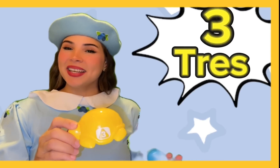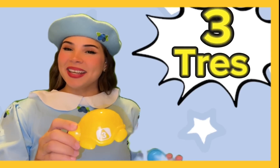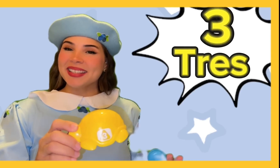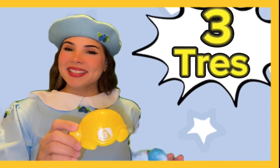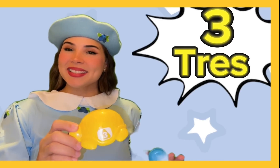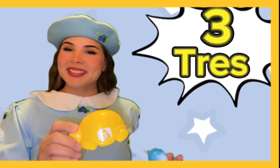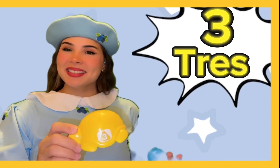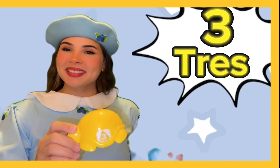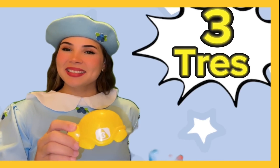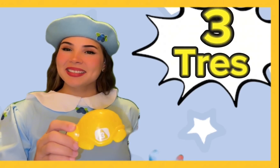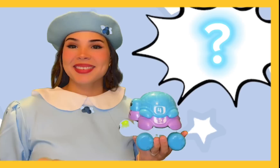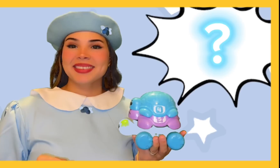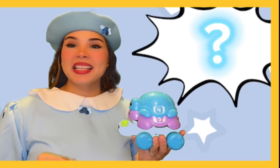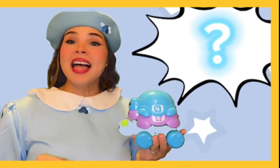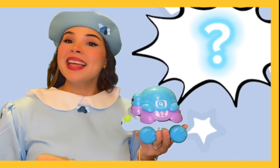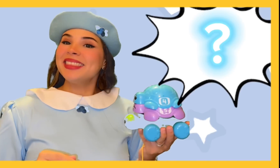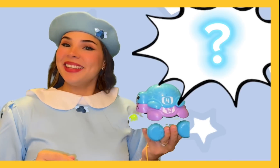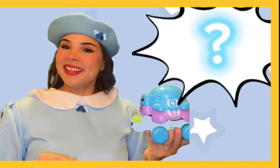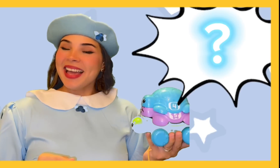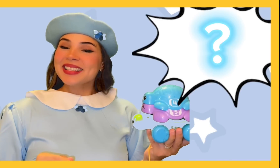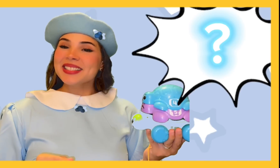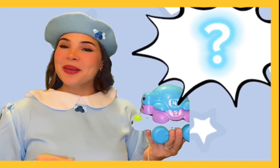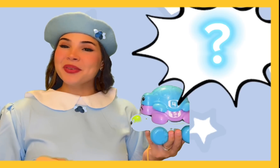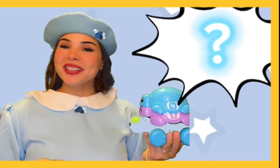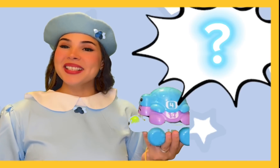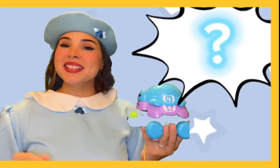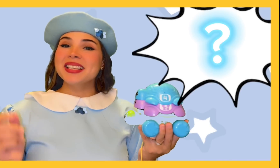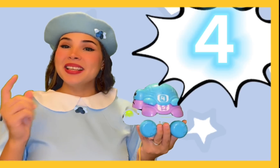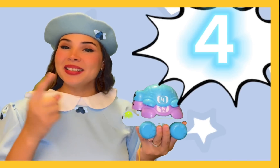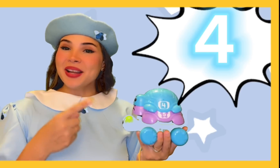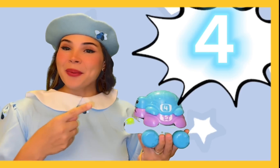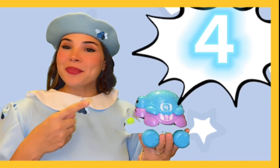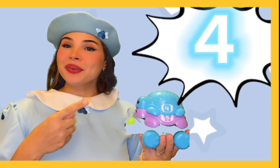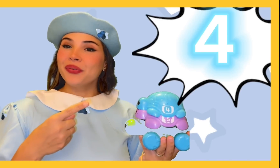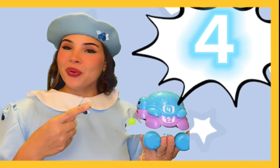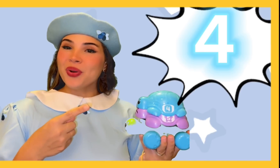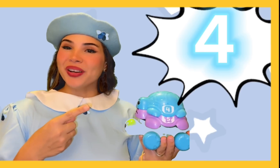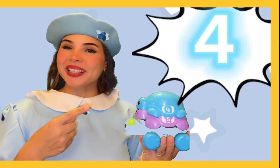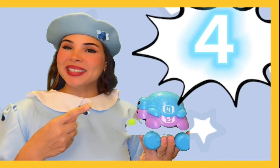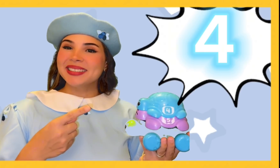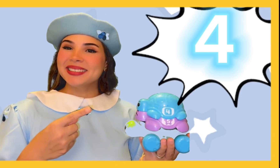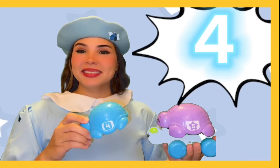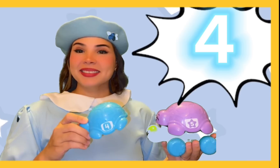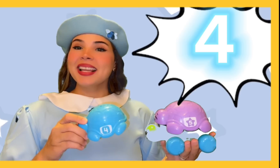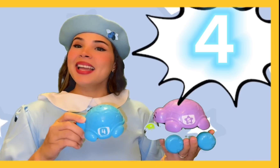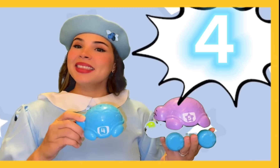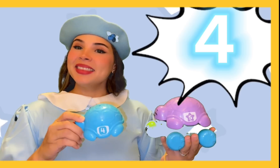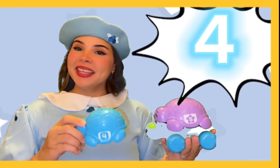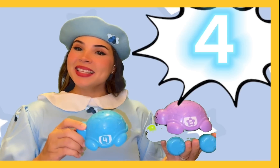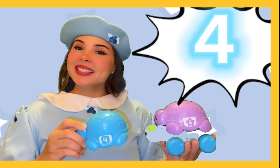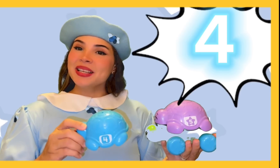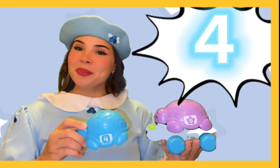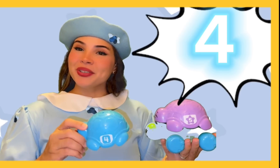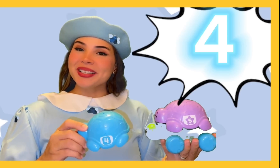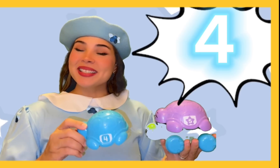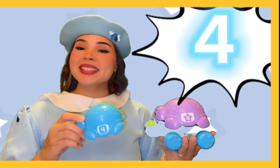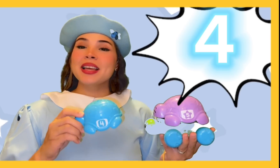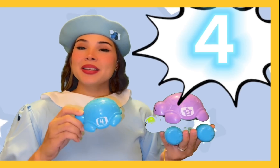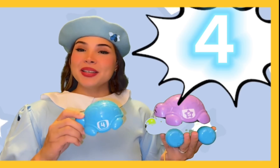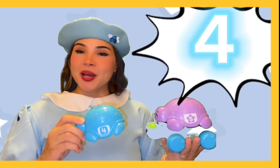Tres. The next number is number 4. This number is